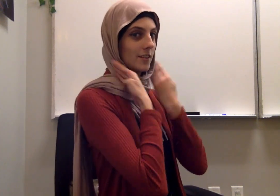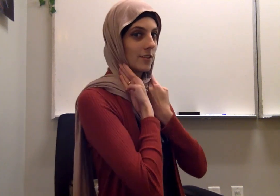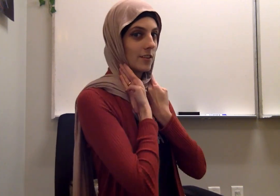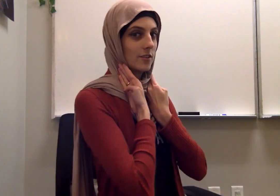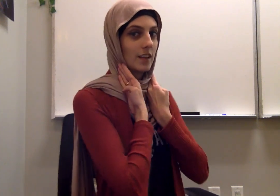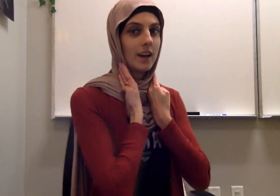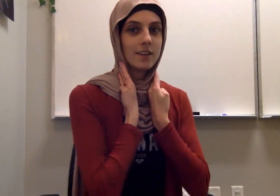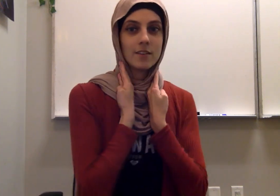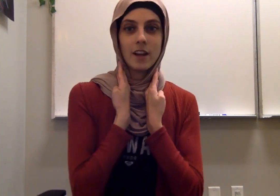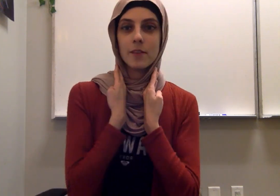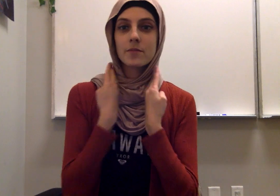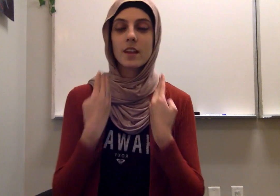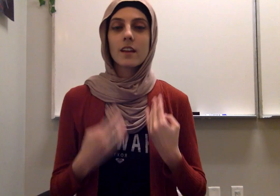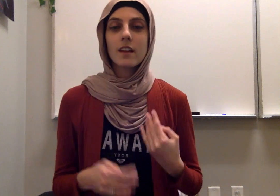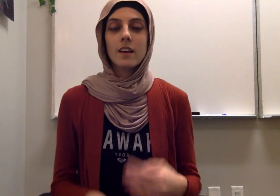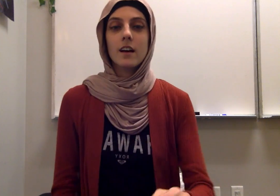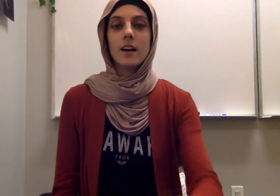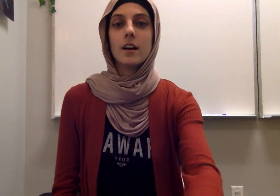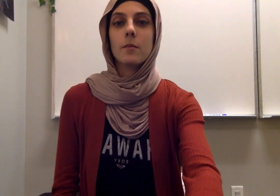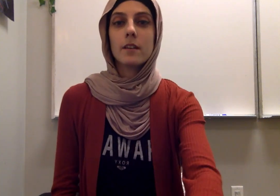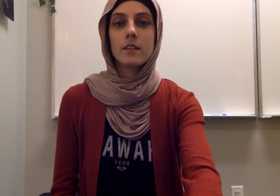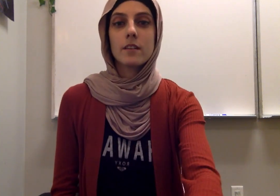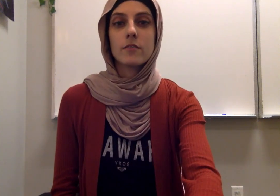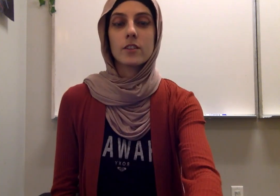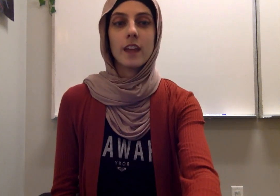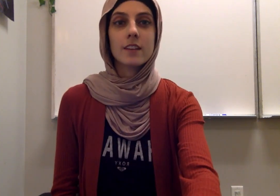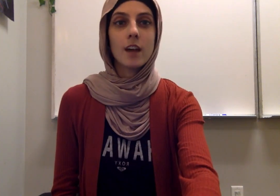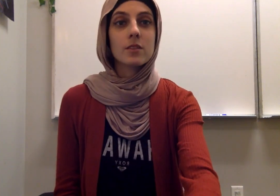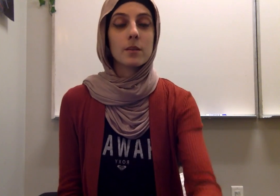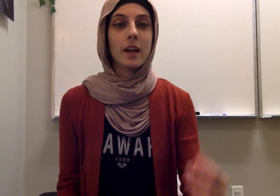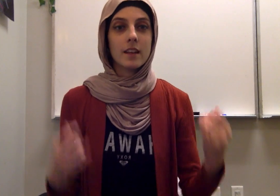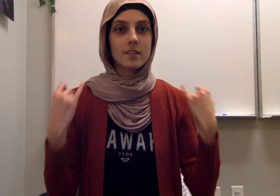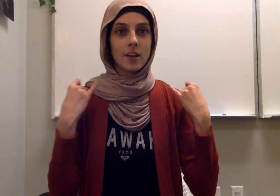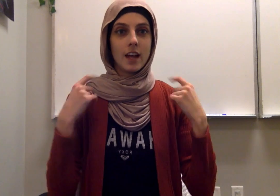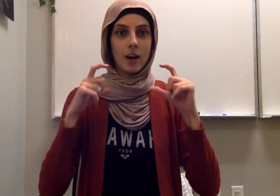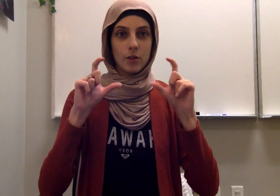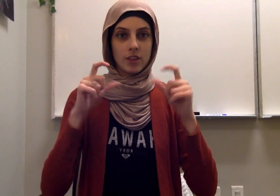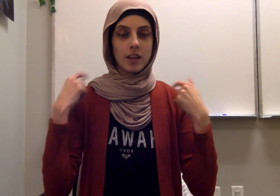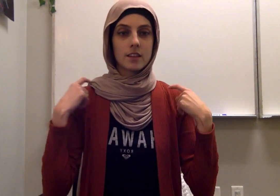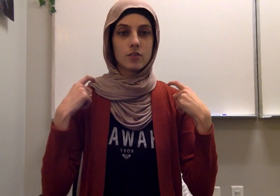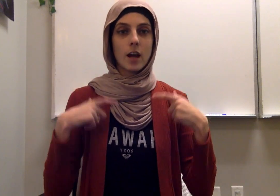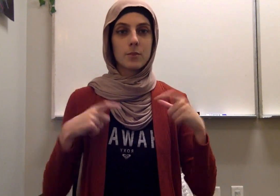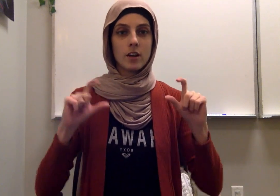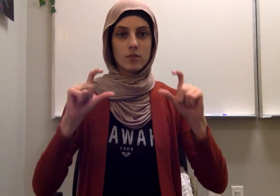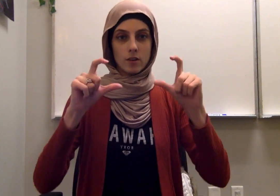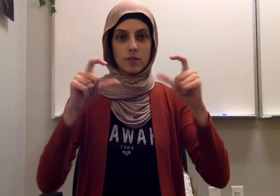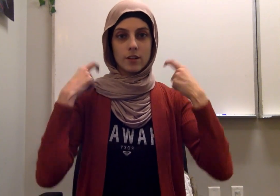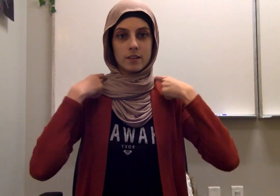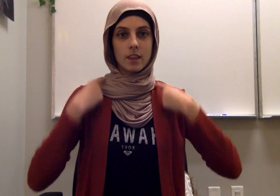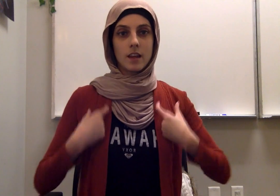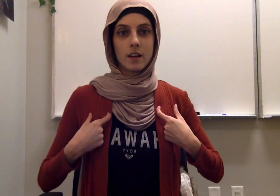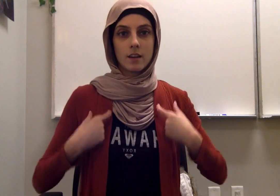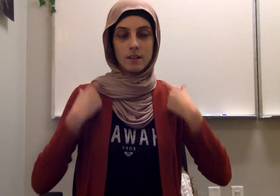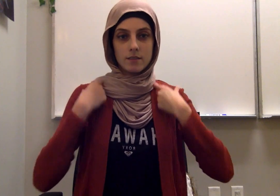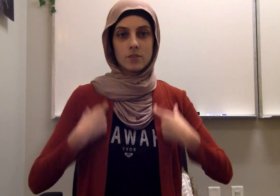you can do that, right? For tank tops, it depends on how thick the straps are. So if it's a thick tank top